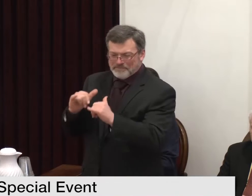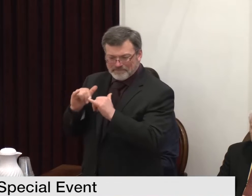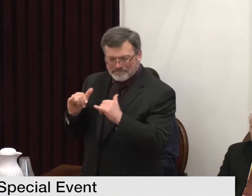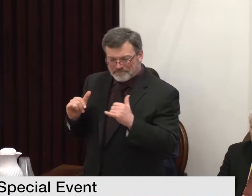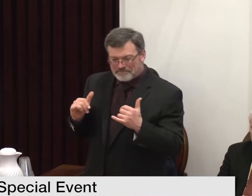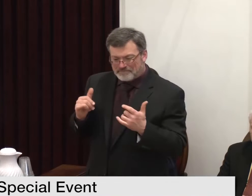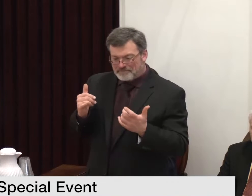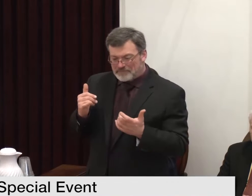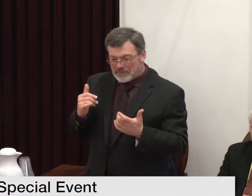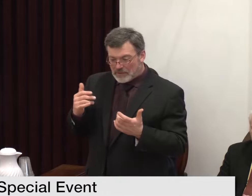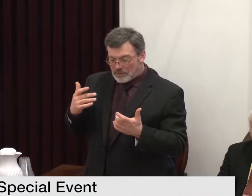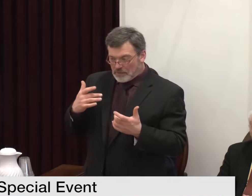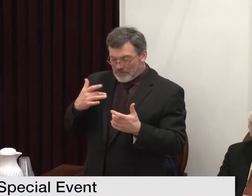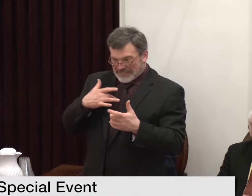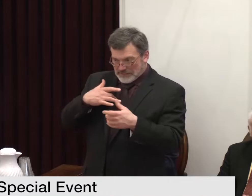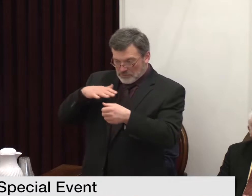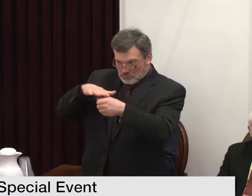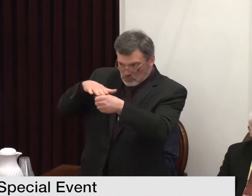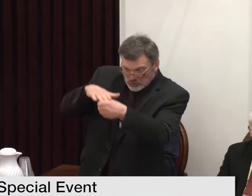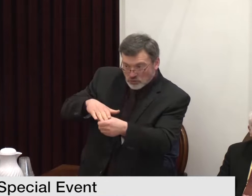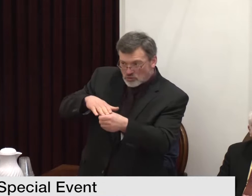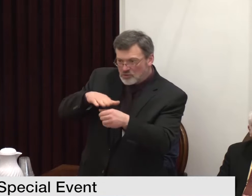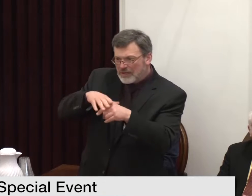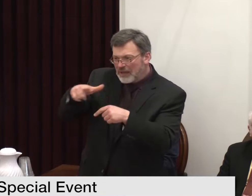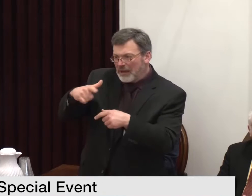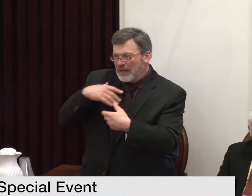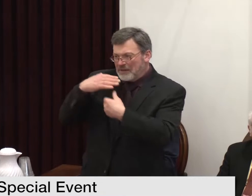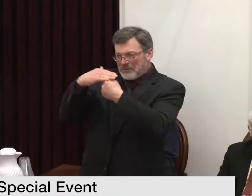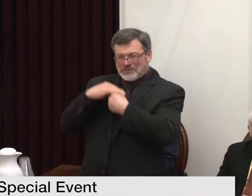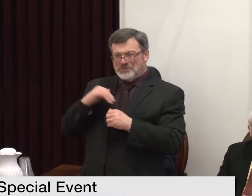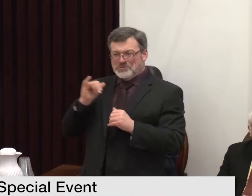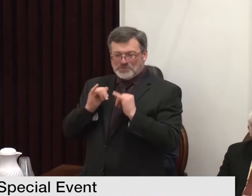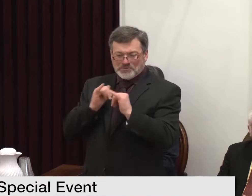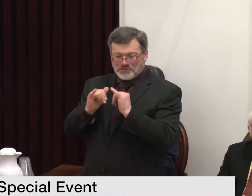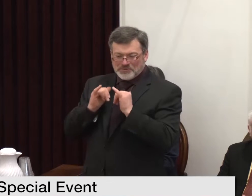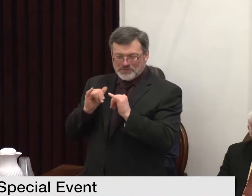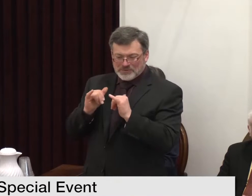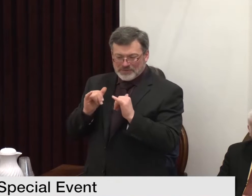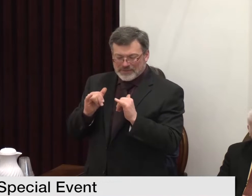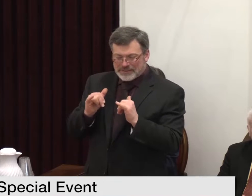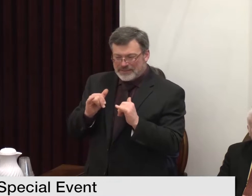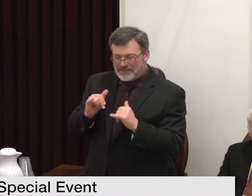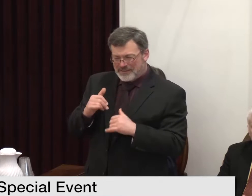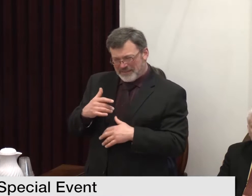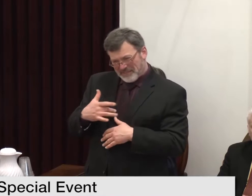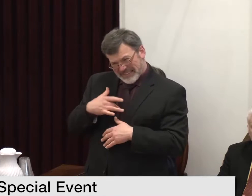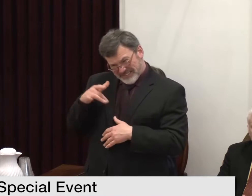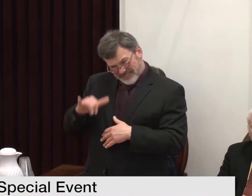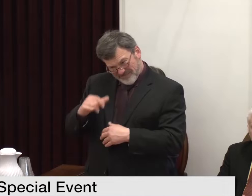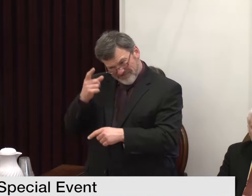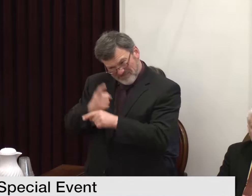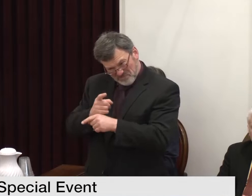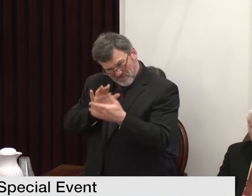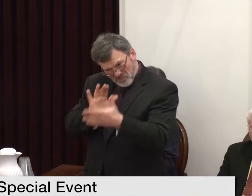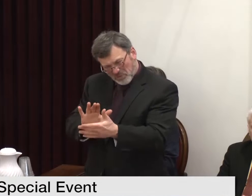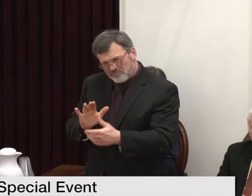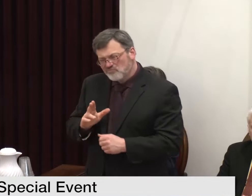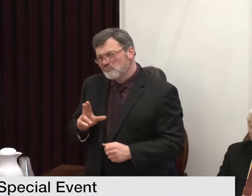and other costs is not the way to do it, especially when they have less expensive